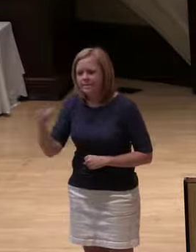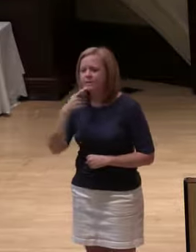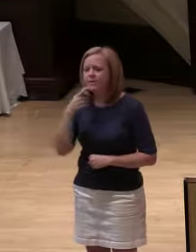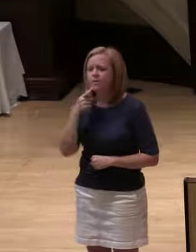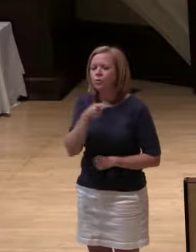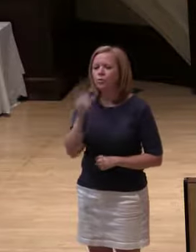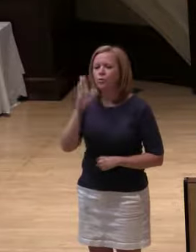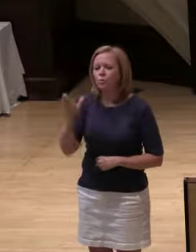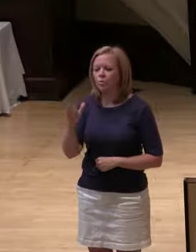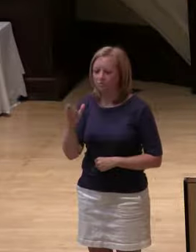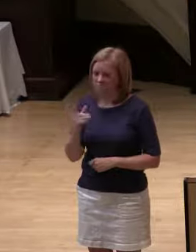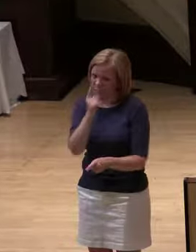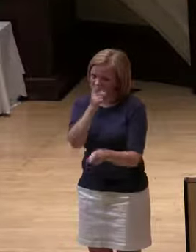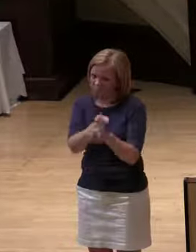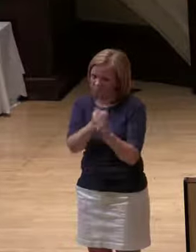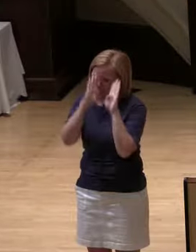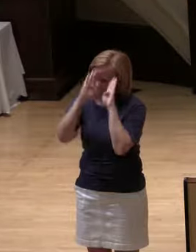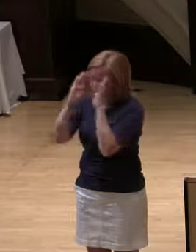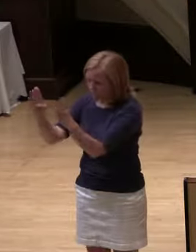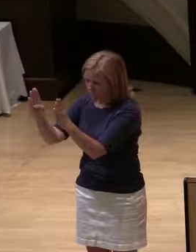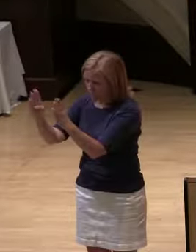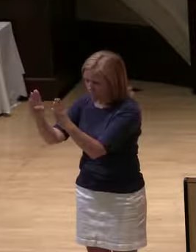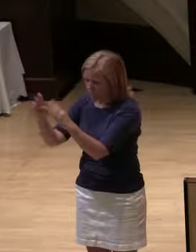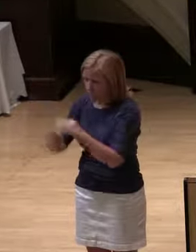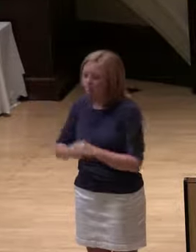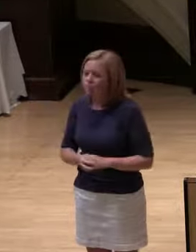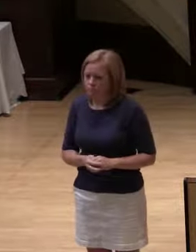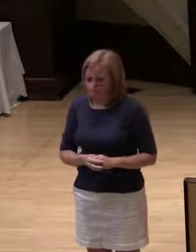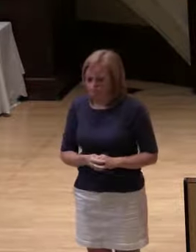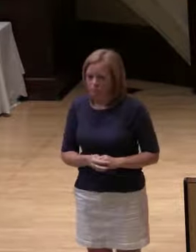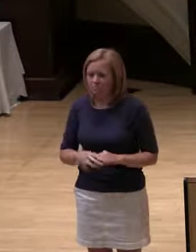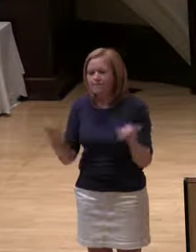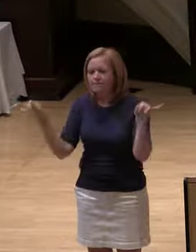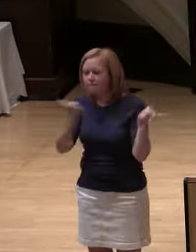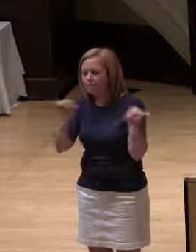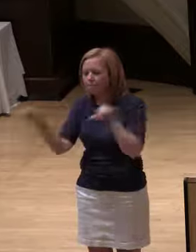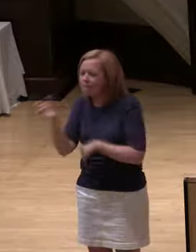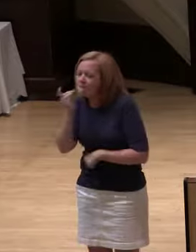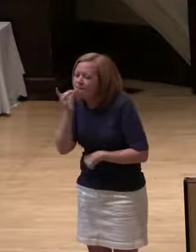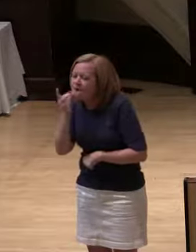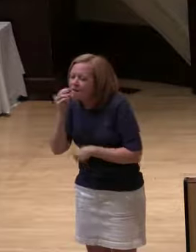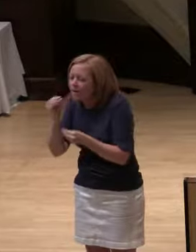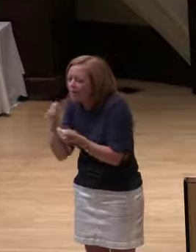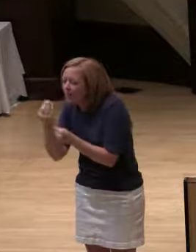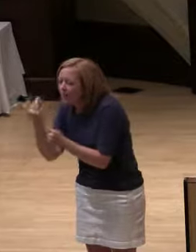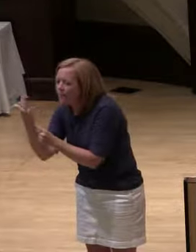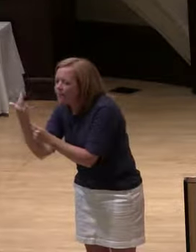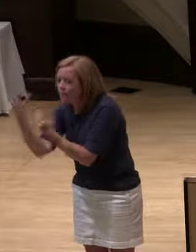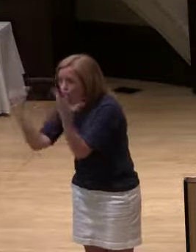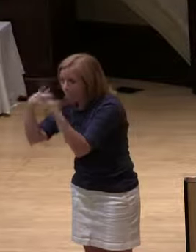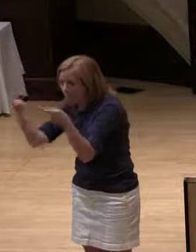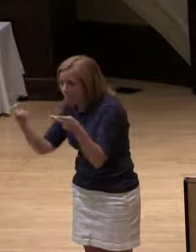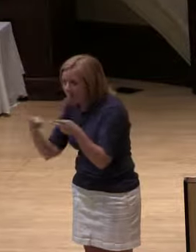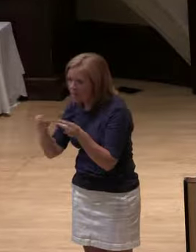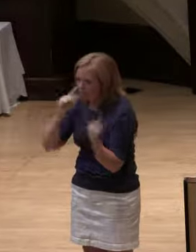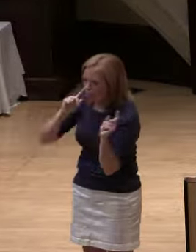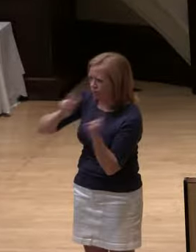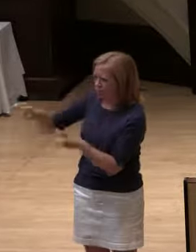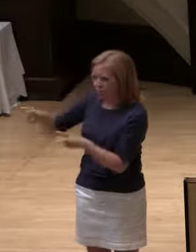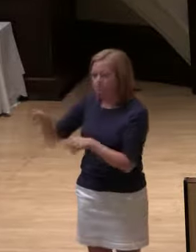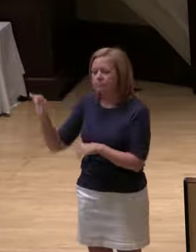be attentive to it, as to a lamp shining in a dark place, until